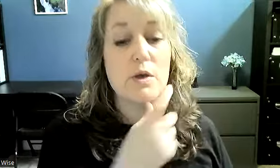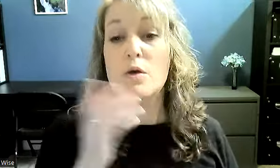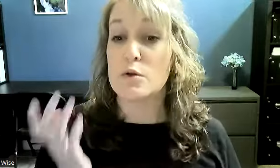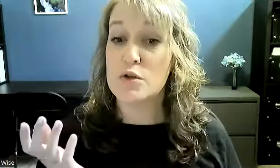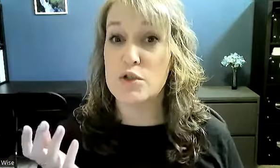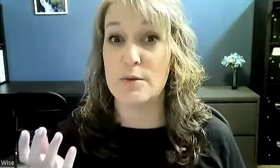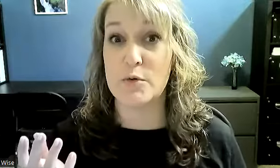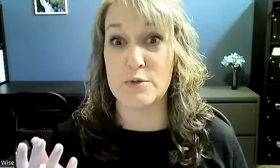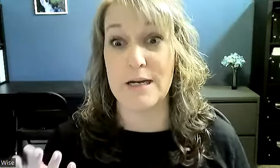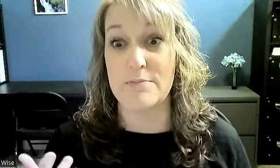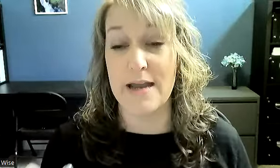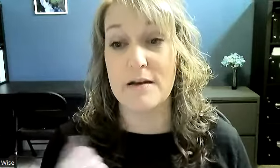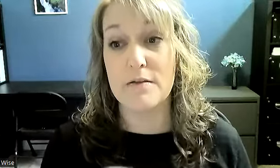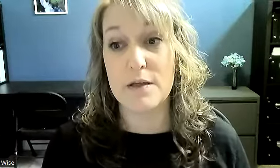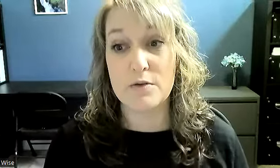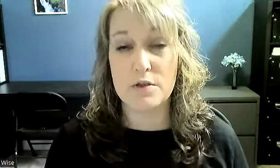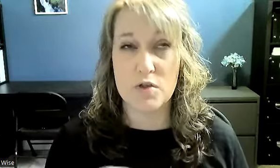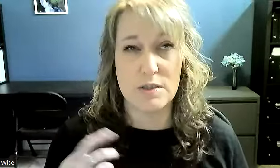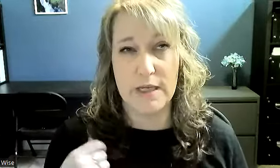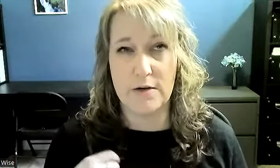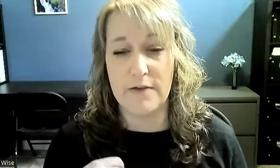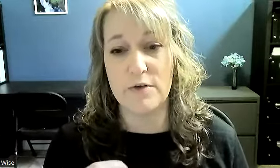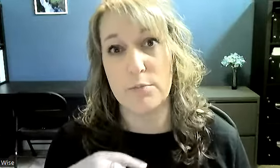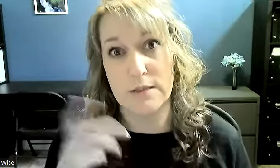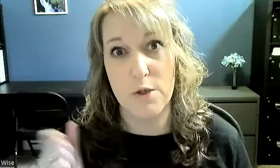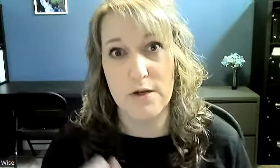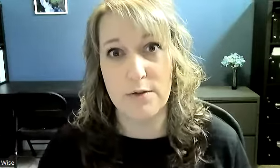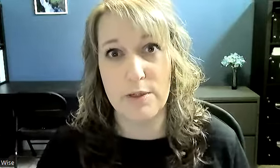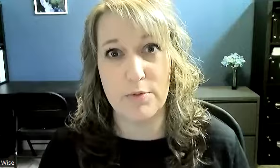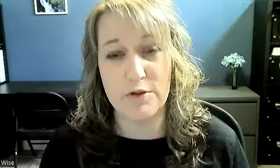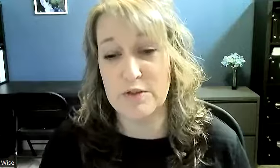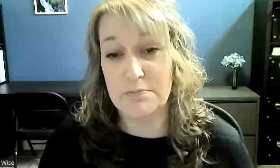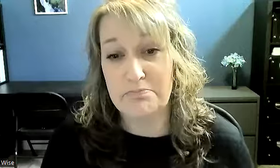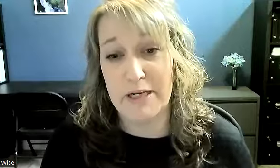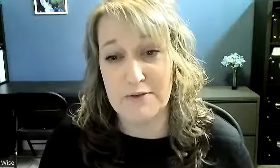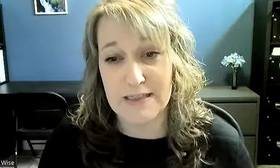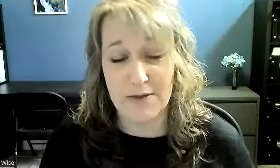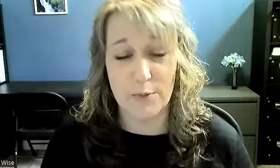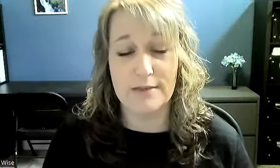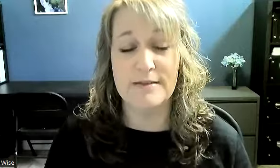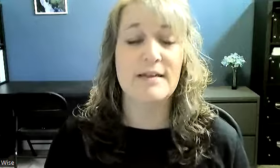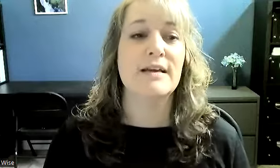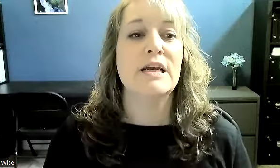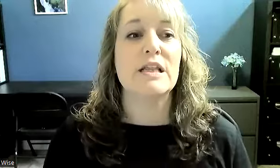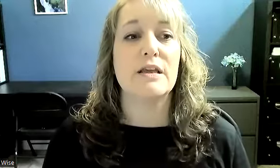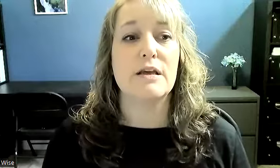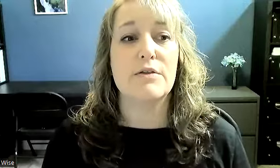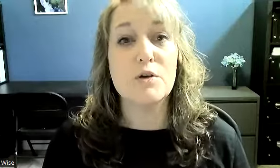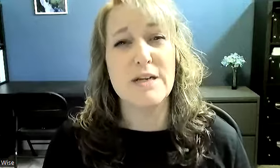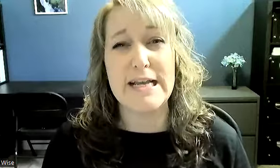Those are the two I'm going to recommend that you use. Just pick your favorite, but know that other people might use the other one. The third one is a